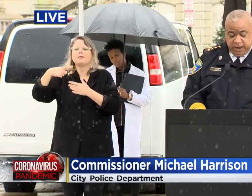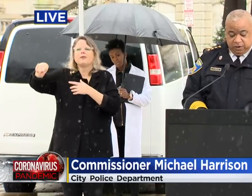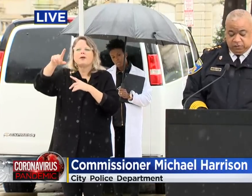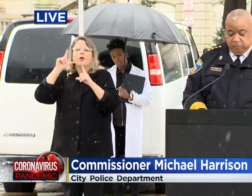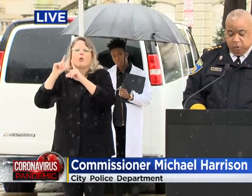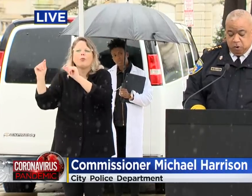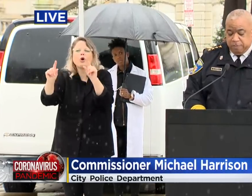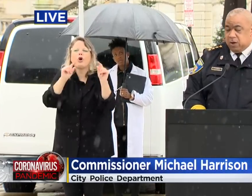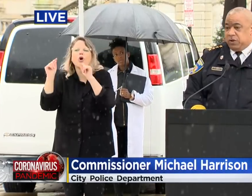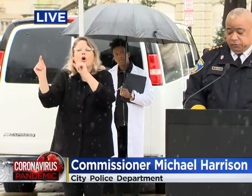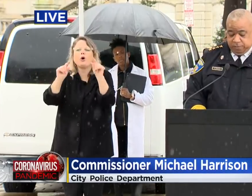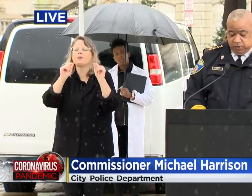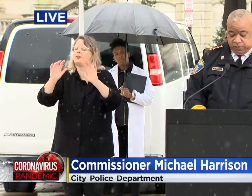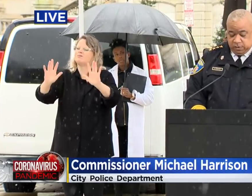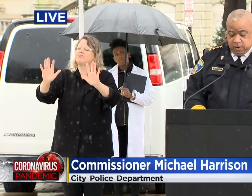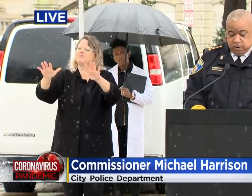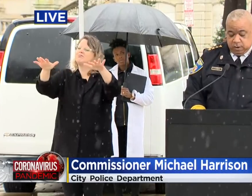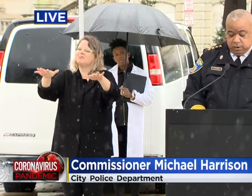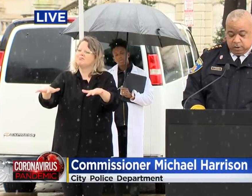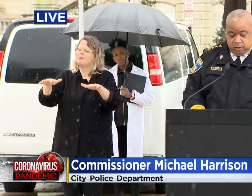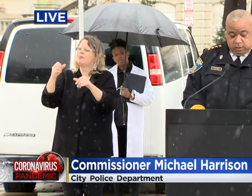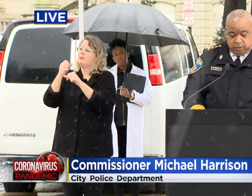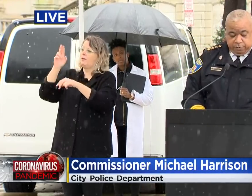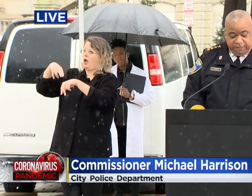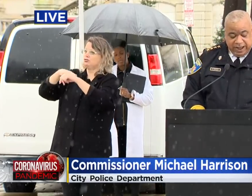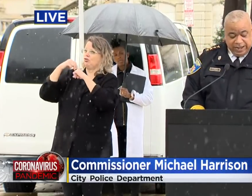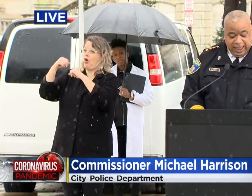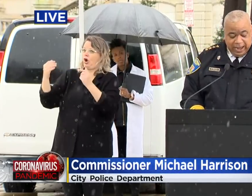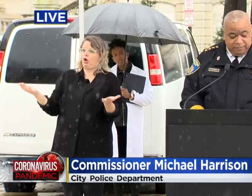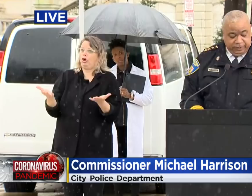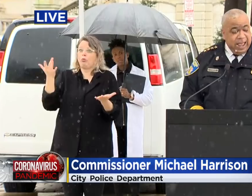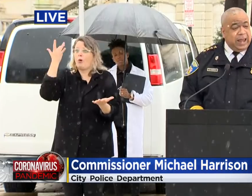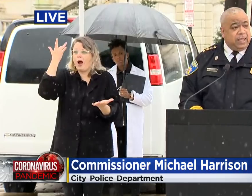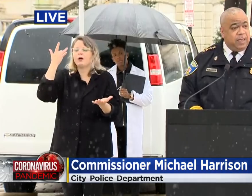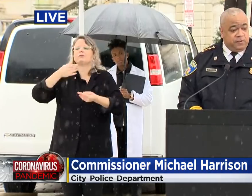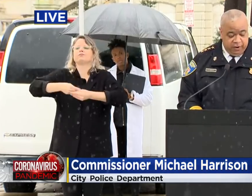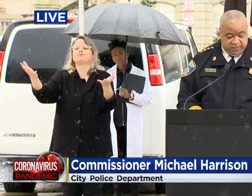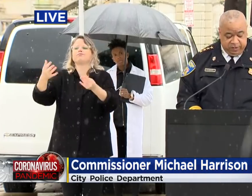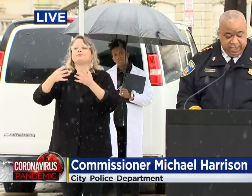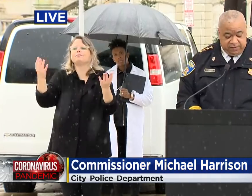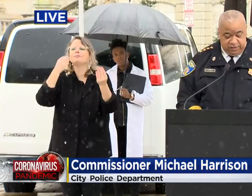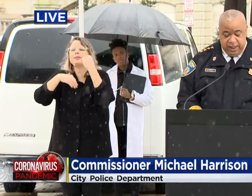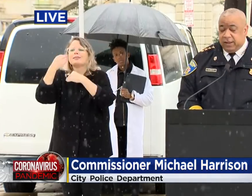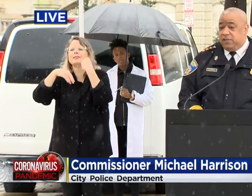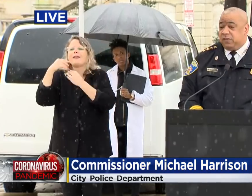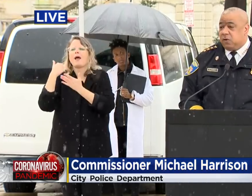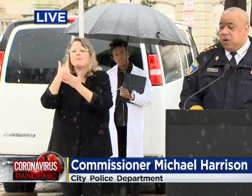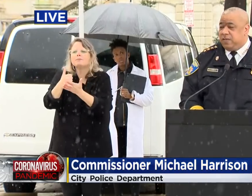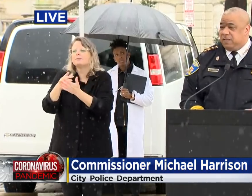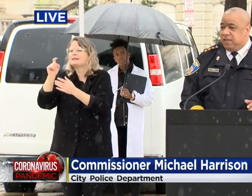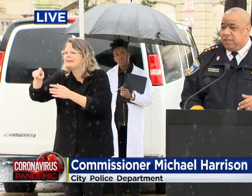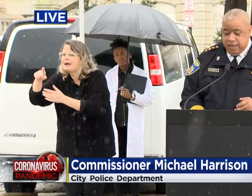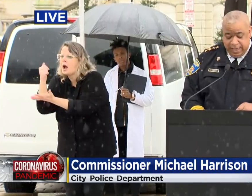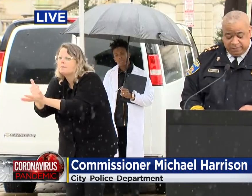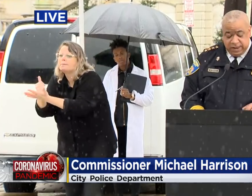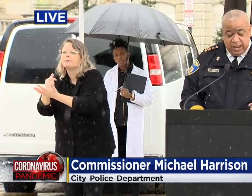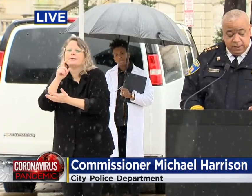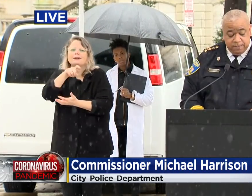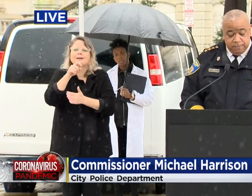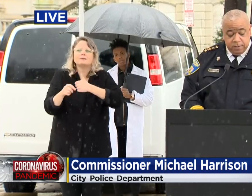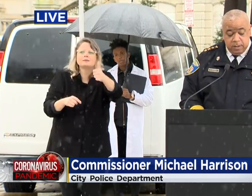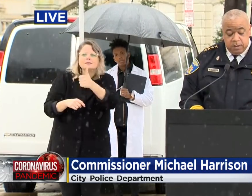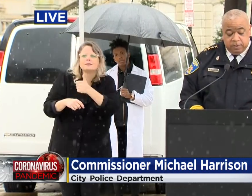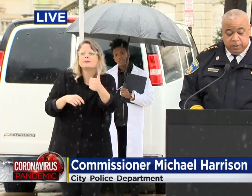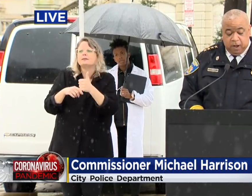Guard is here to support meal distribution, provide aid in planning and transportation, and logistical assistance as